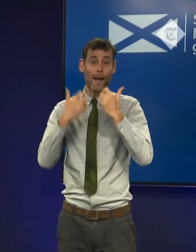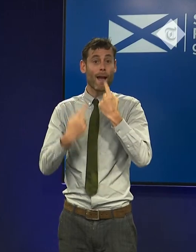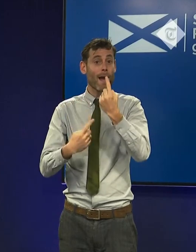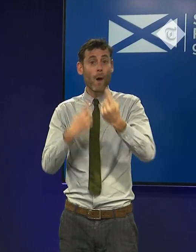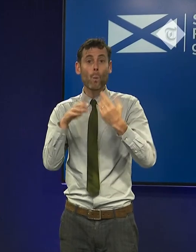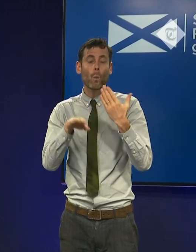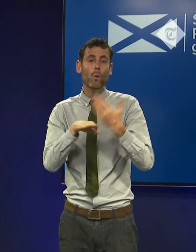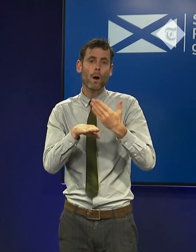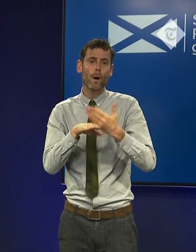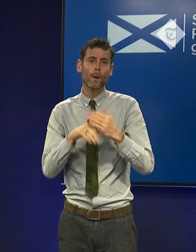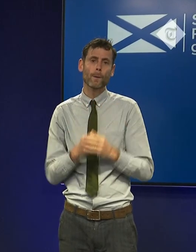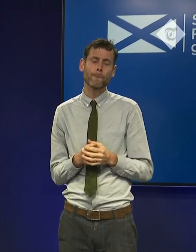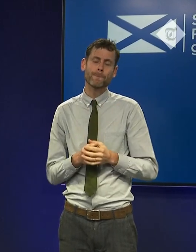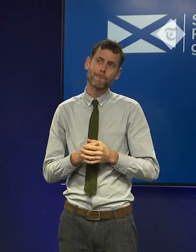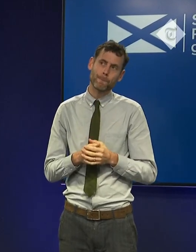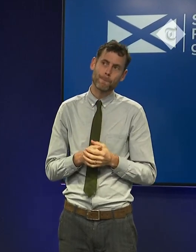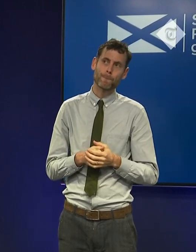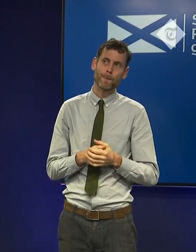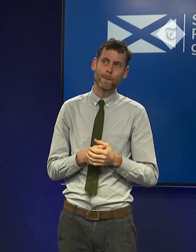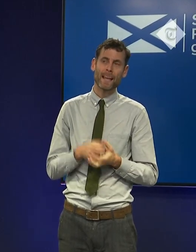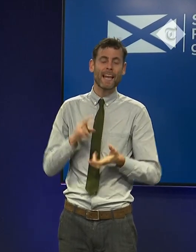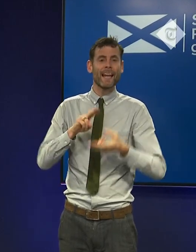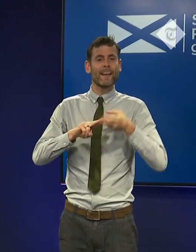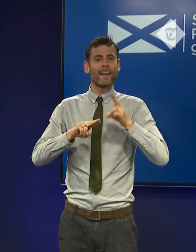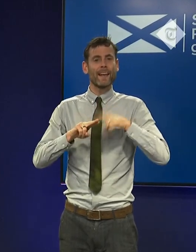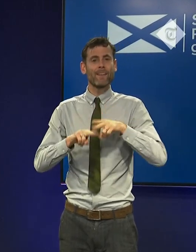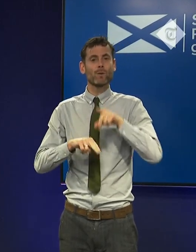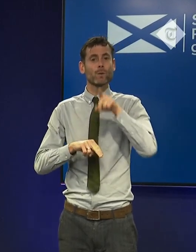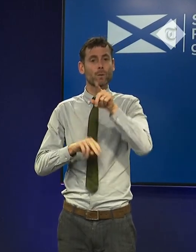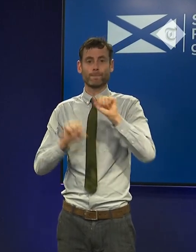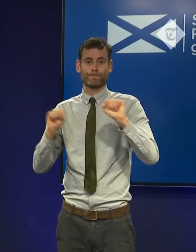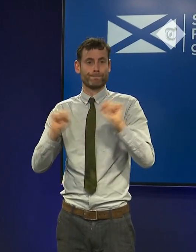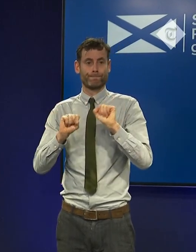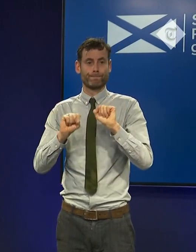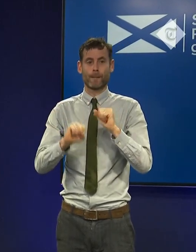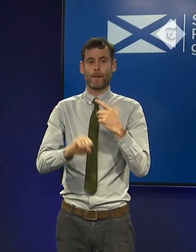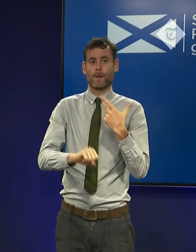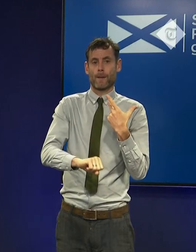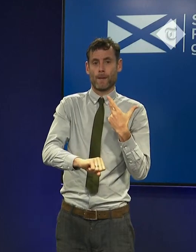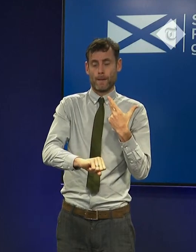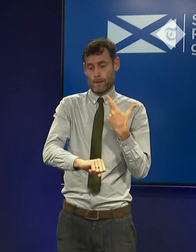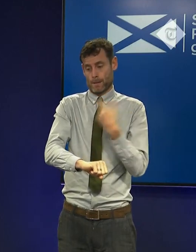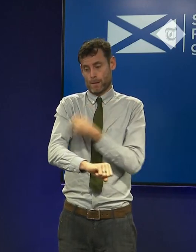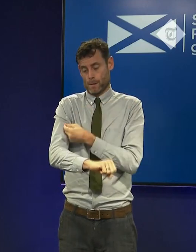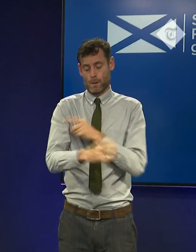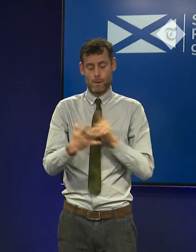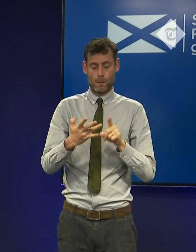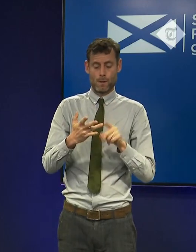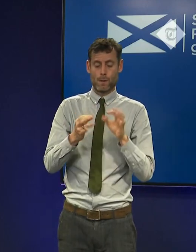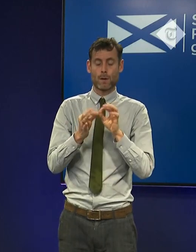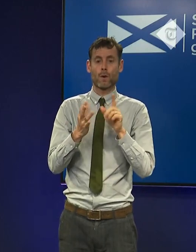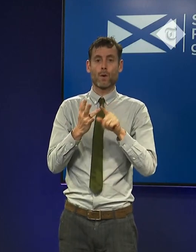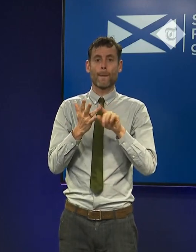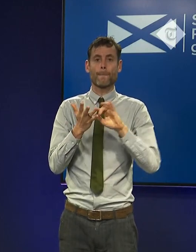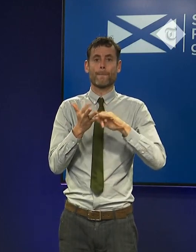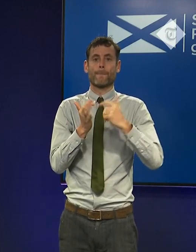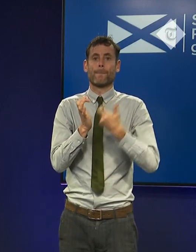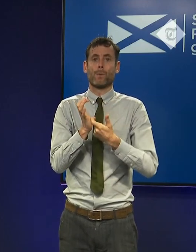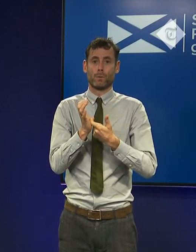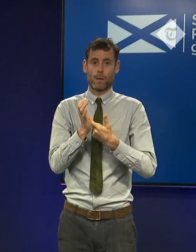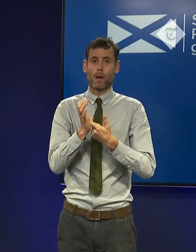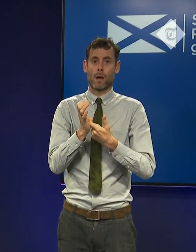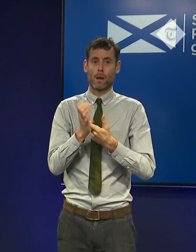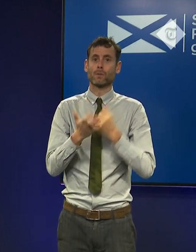to, at this point in time, if you have not taken up the offer of your booster vaccine, is to make sure that you